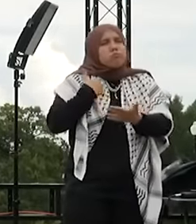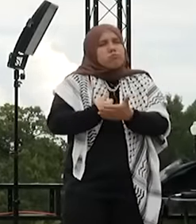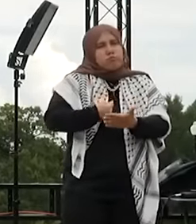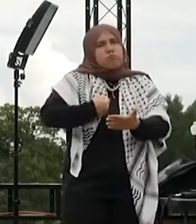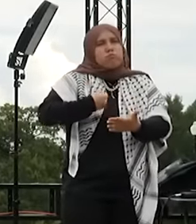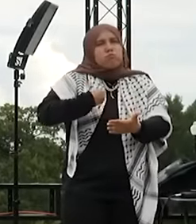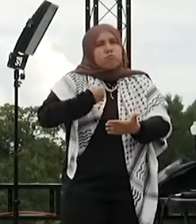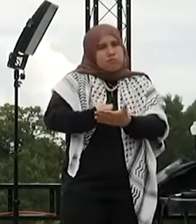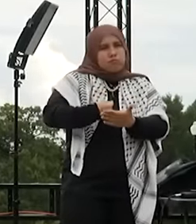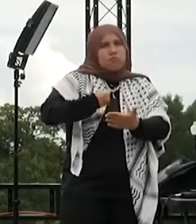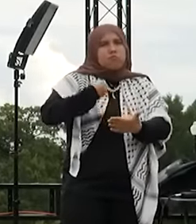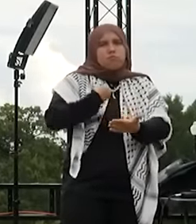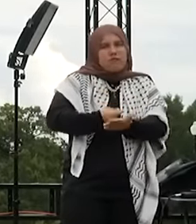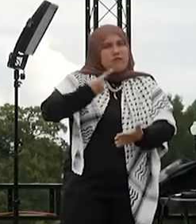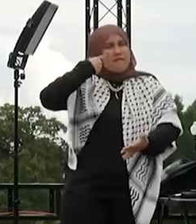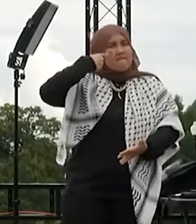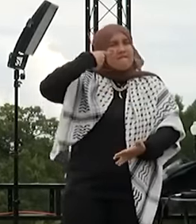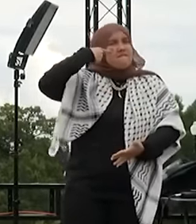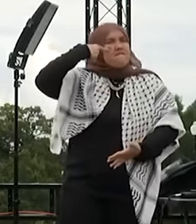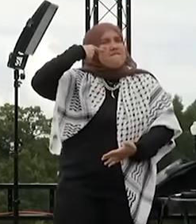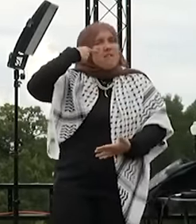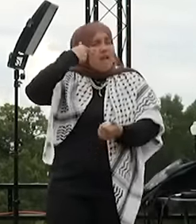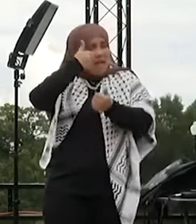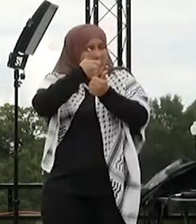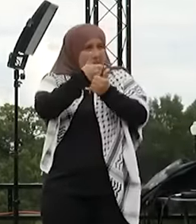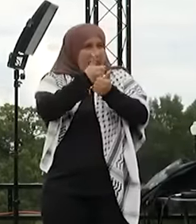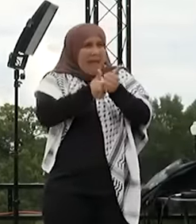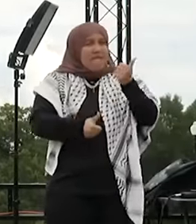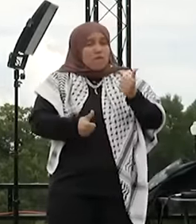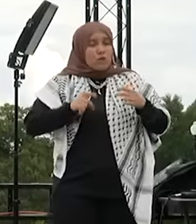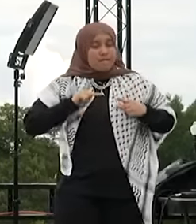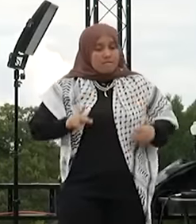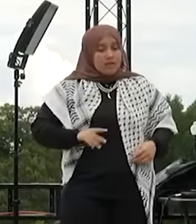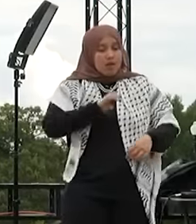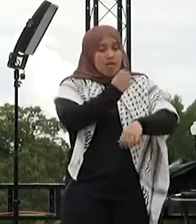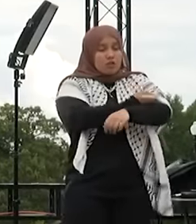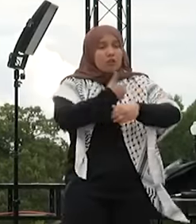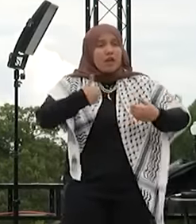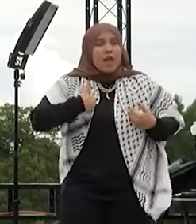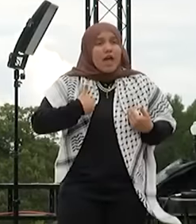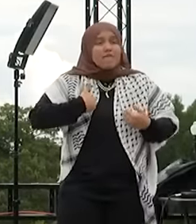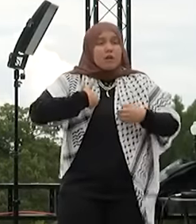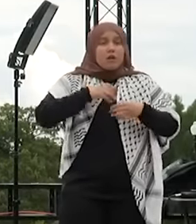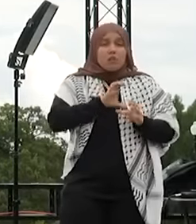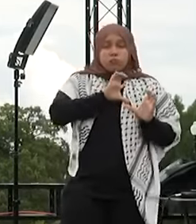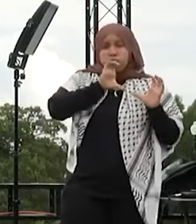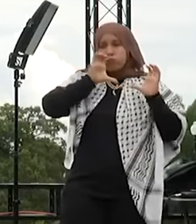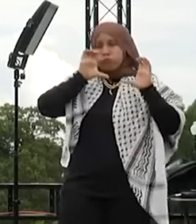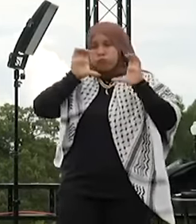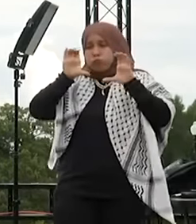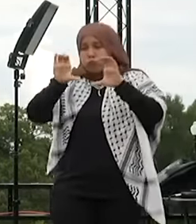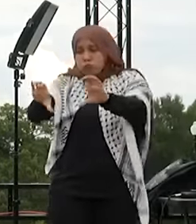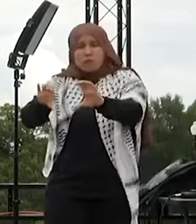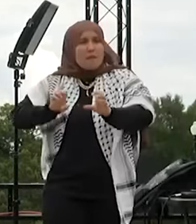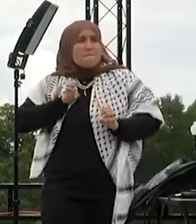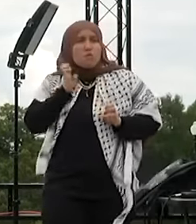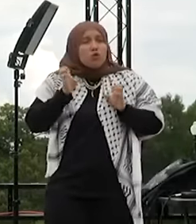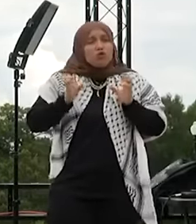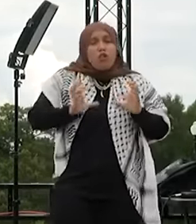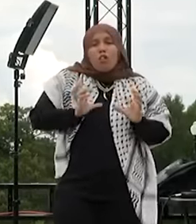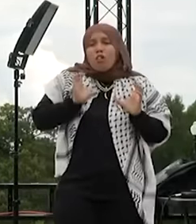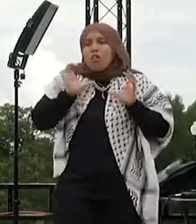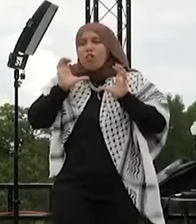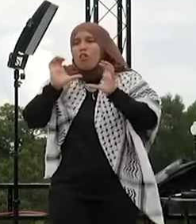heartbeats, every last bit of our physical energy and our emotional capacity to